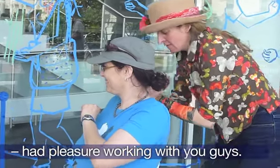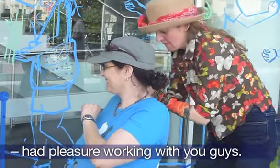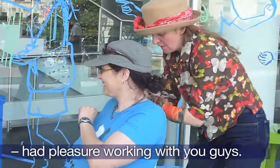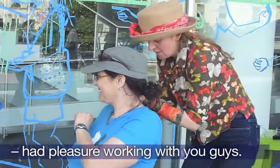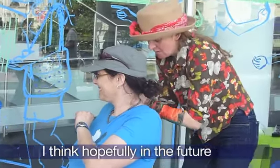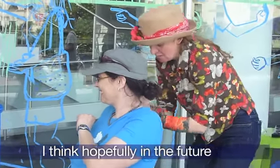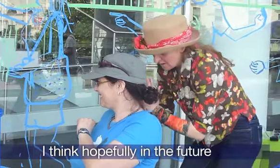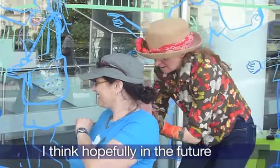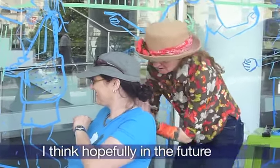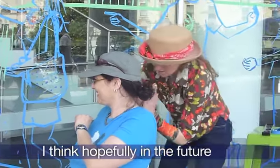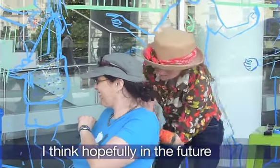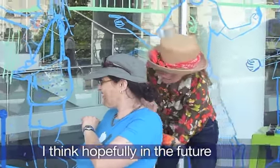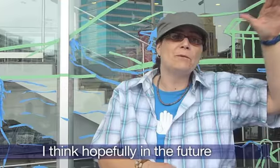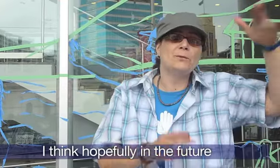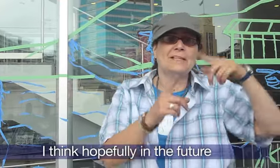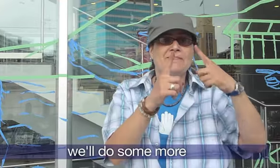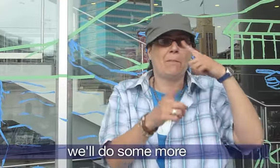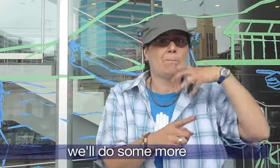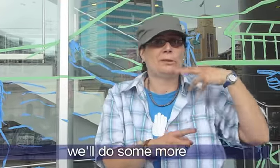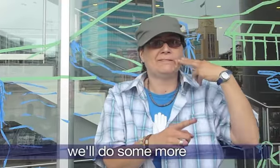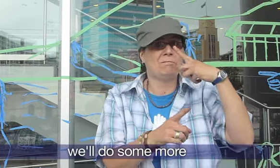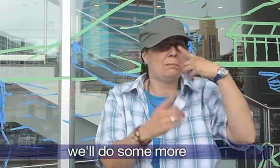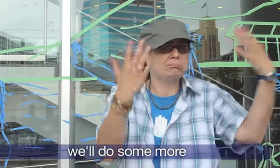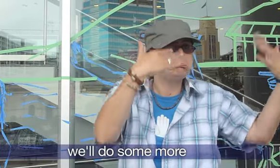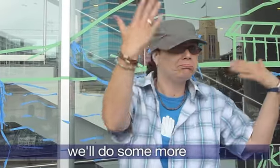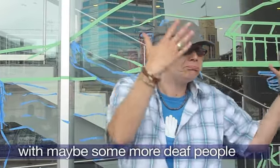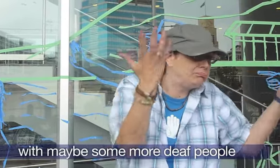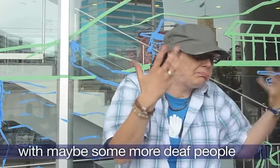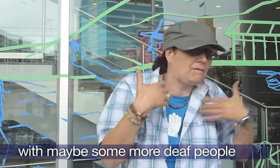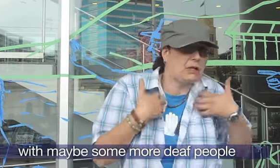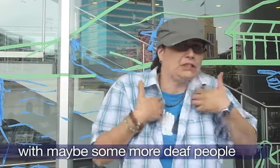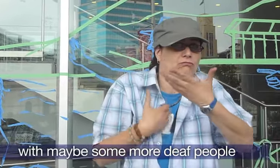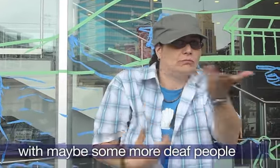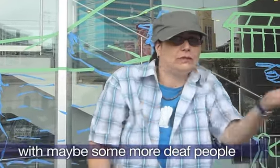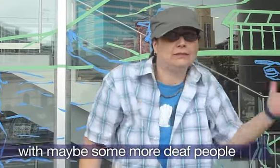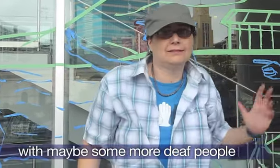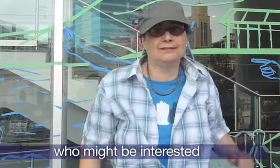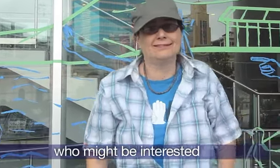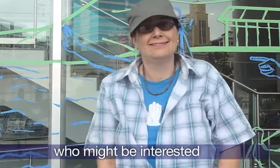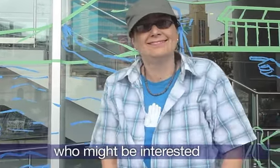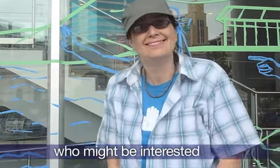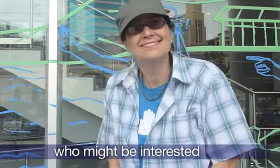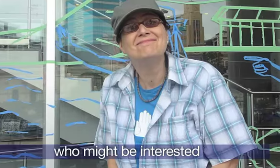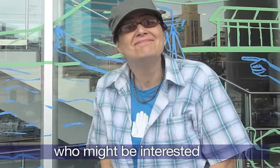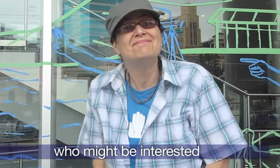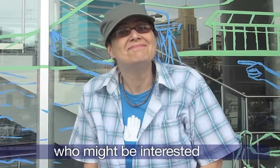with you guys. So I think hopefully in the future we'll do some more with maybe some more deaf people who might be interested in working with tape as well.